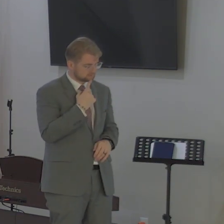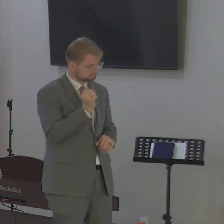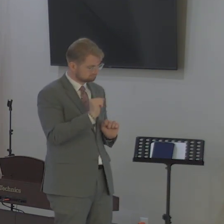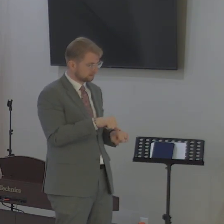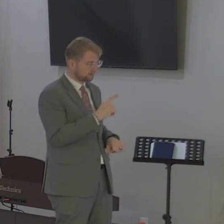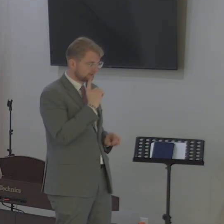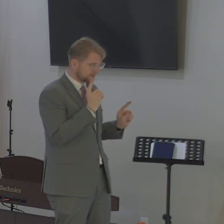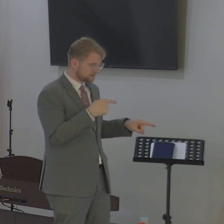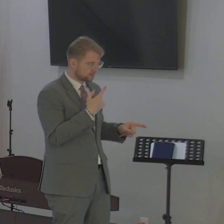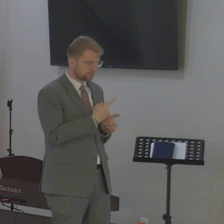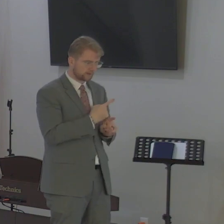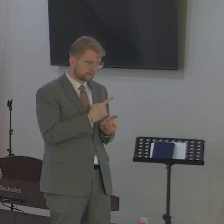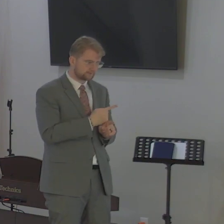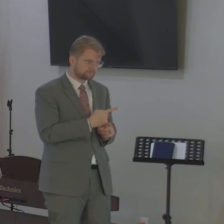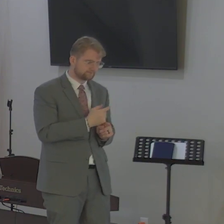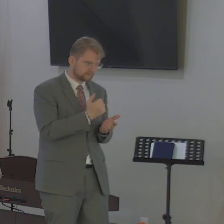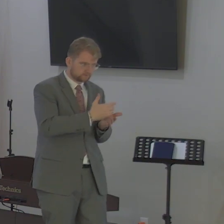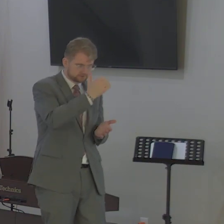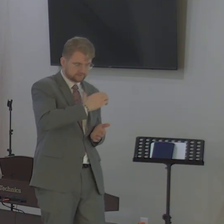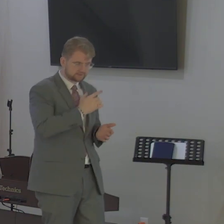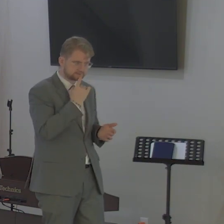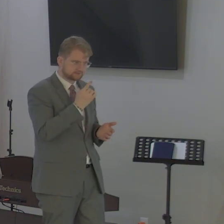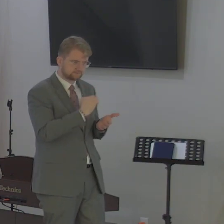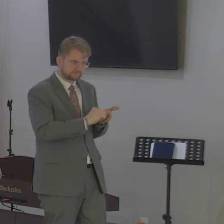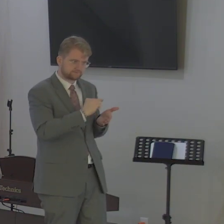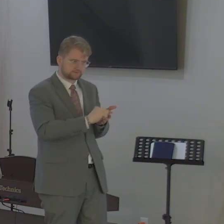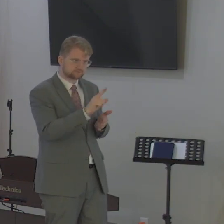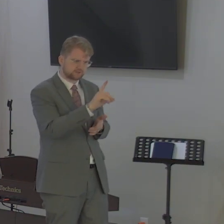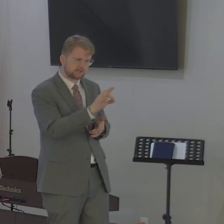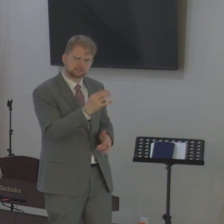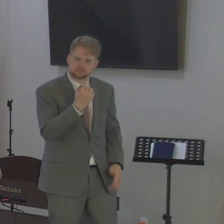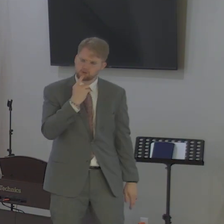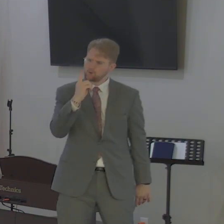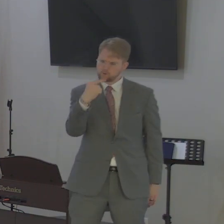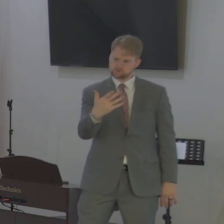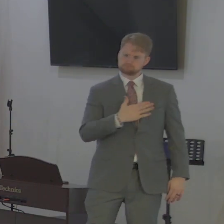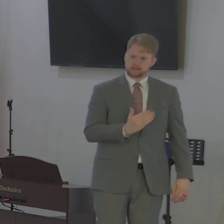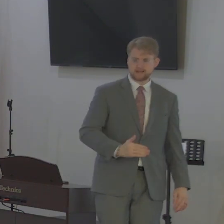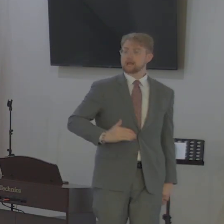to justify himself, verse 29, said unto Jesus, and who is my neighbor?